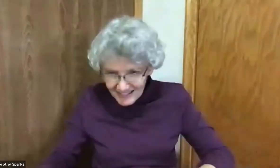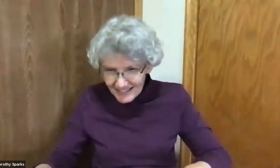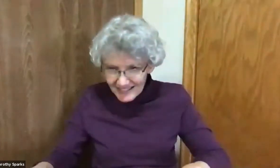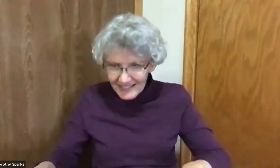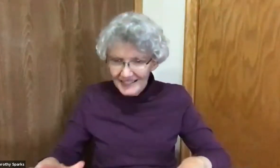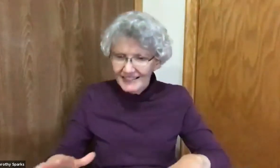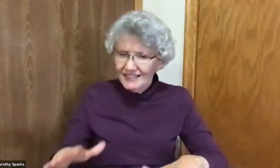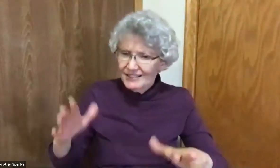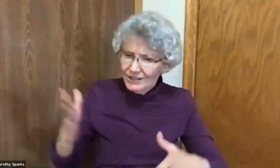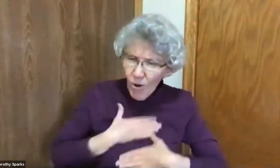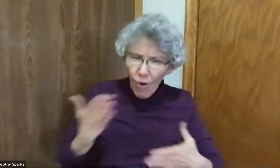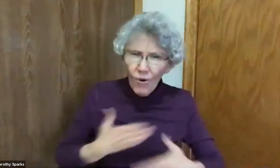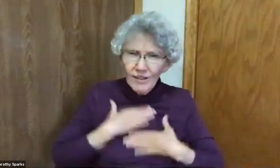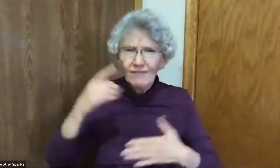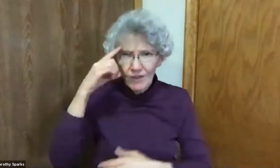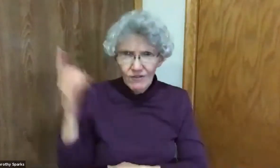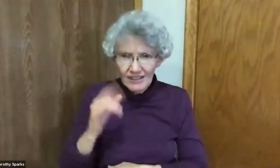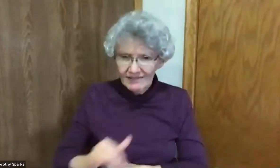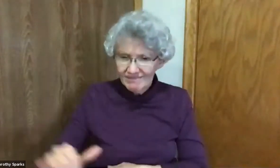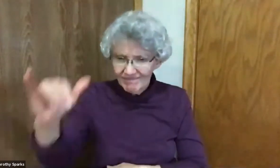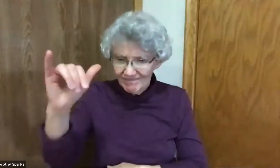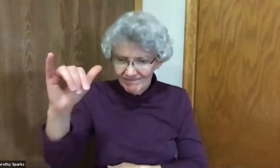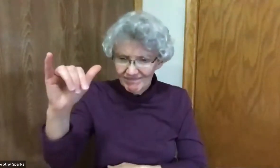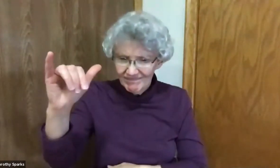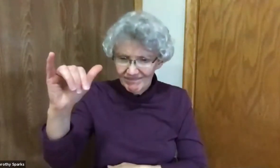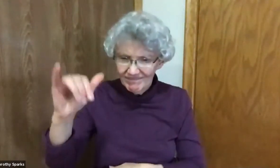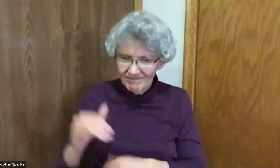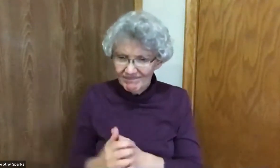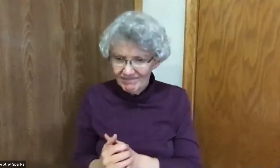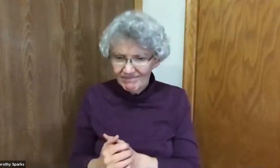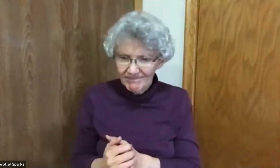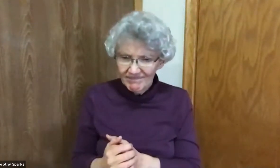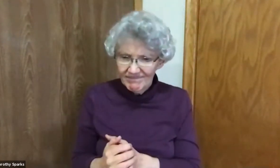They were terribly insulted and horribly mistreated.